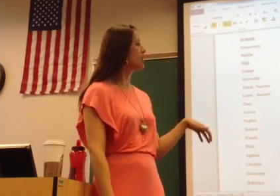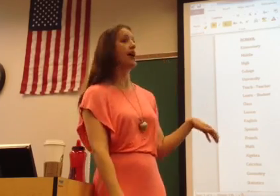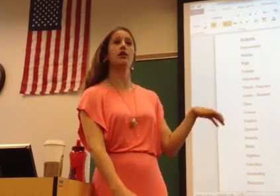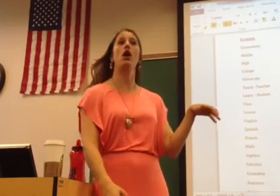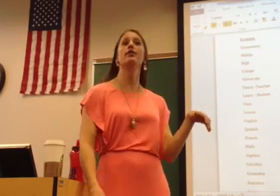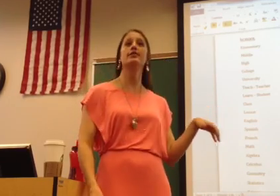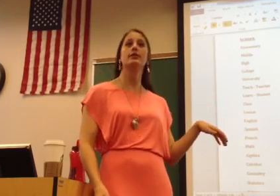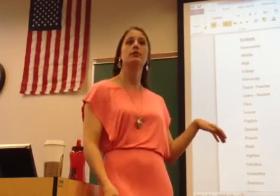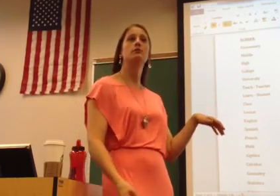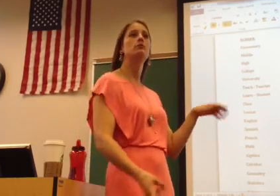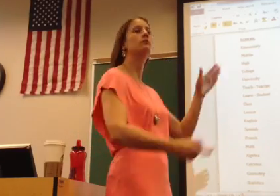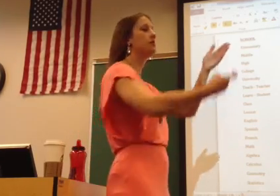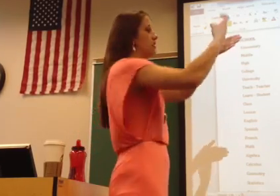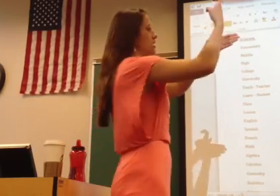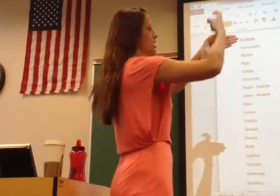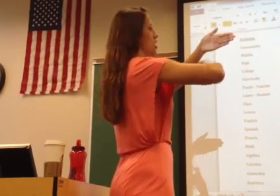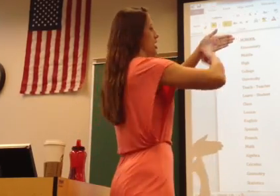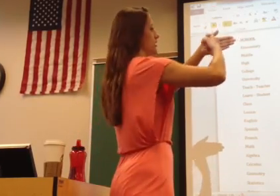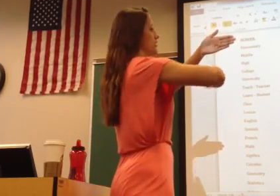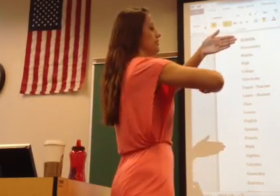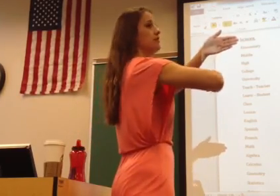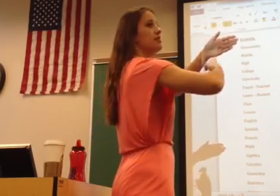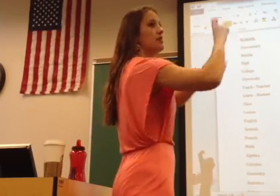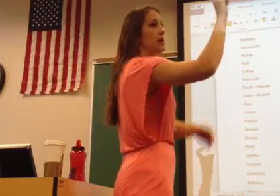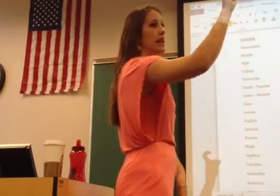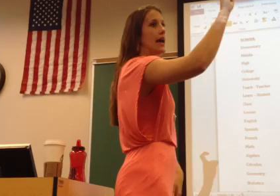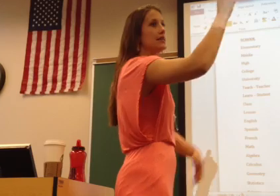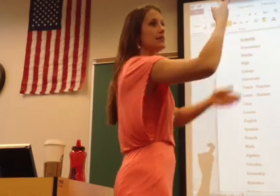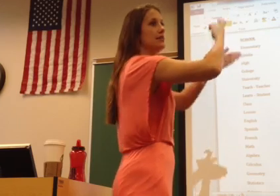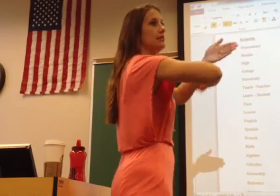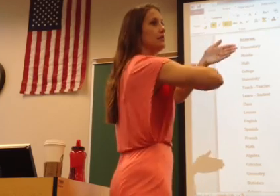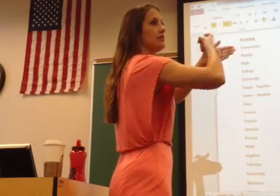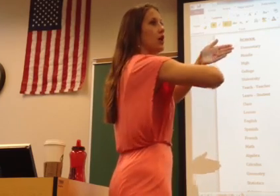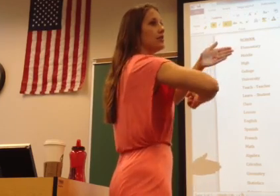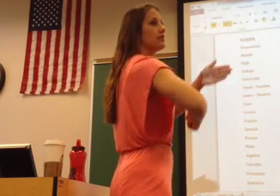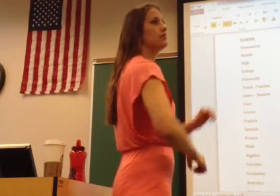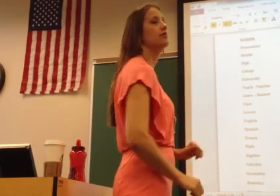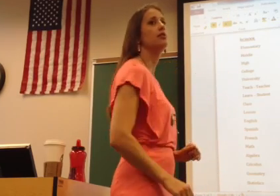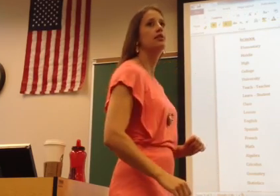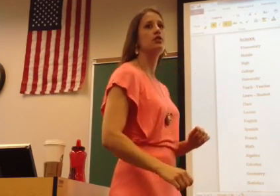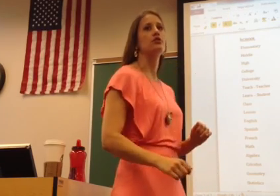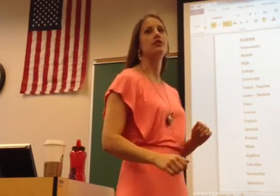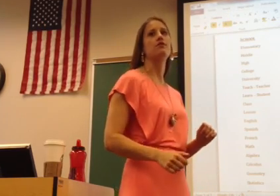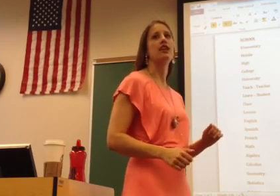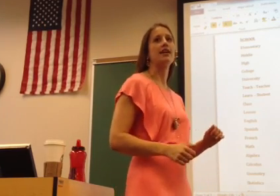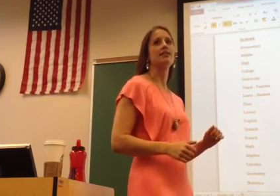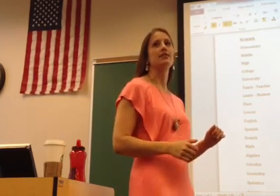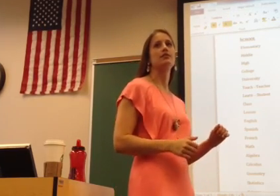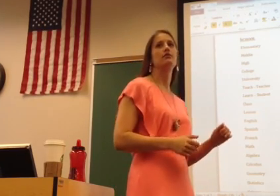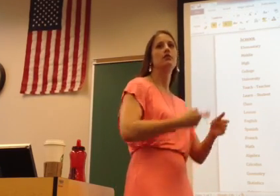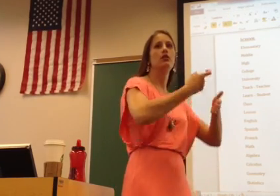Okay, cost. Cost. Make an X. Cost. It's also the sign for taxes.